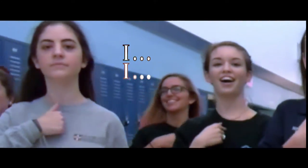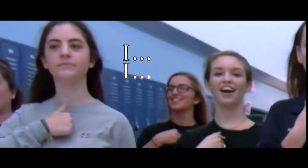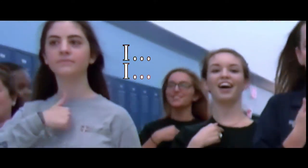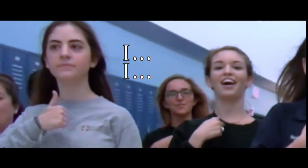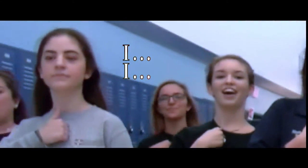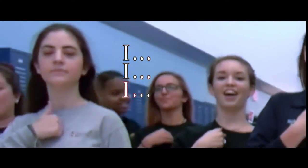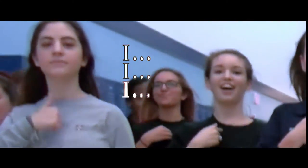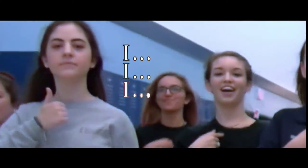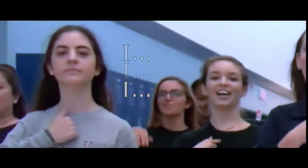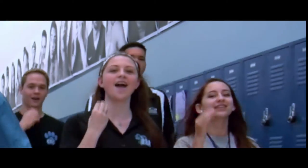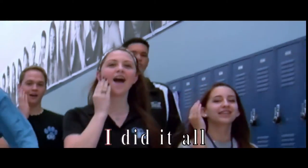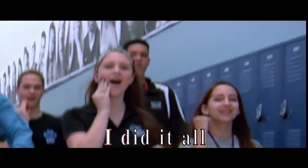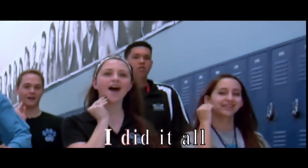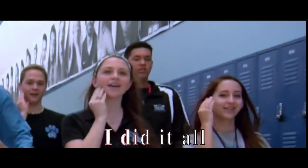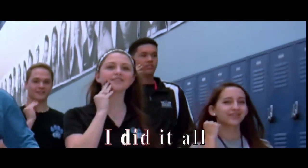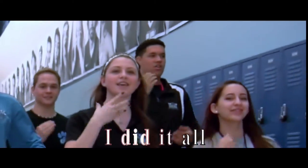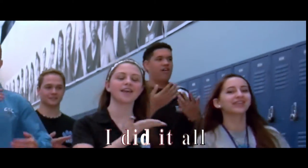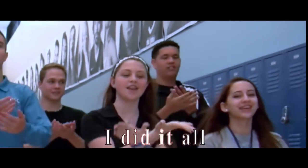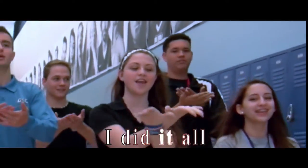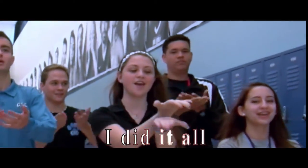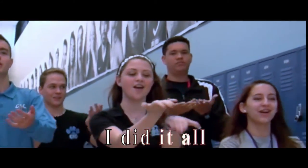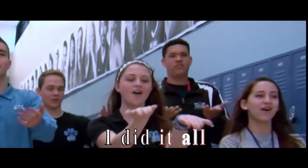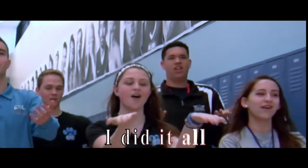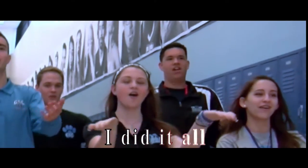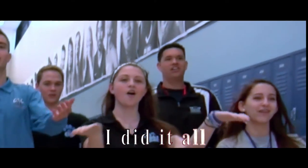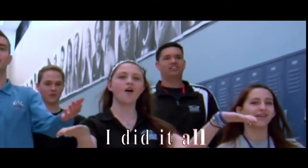I, I did it all all